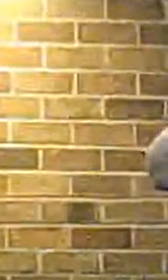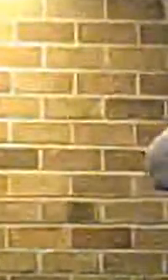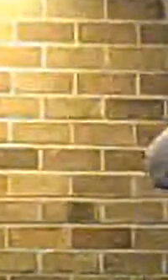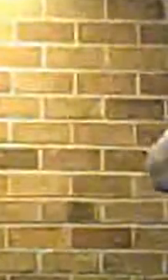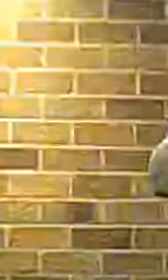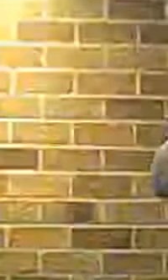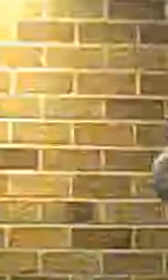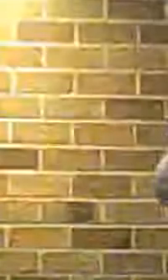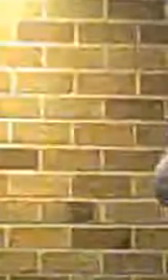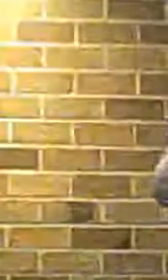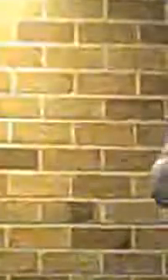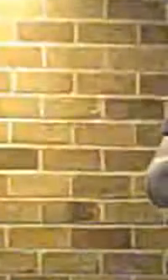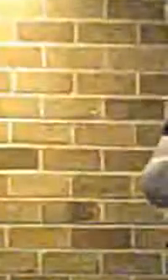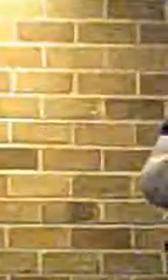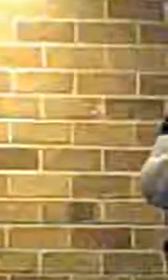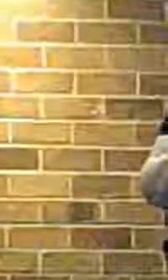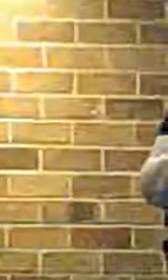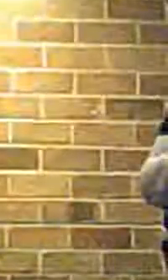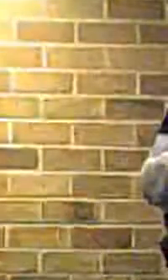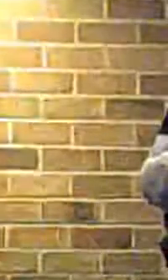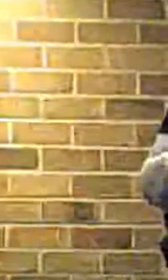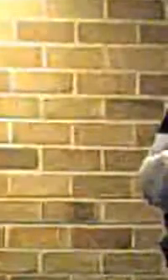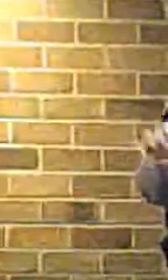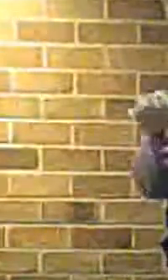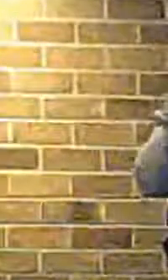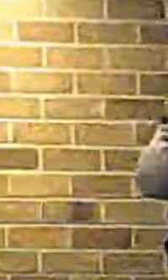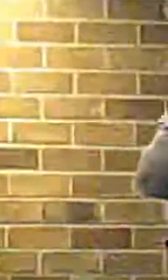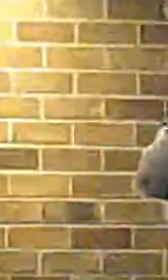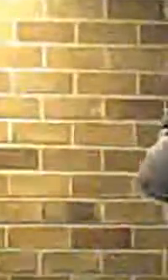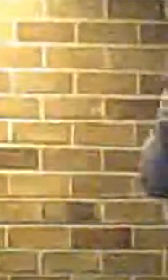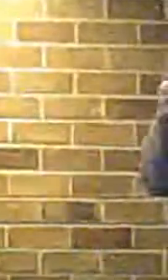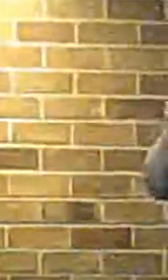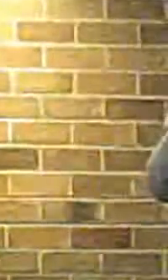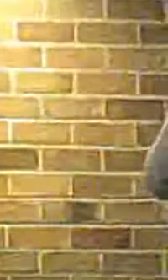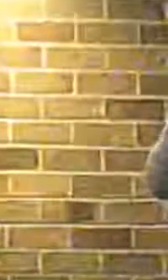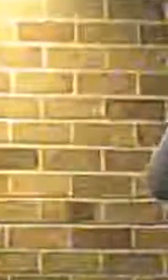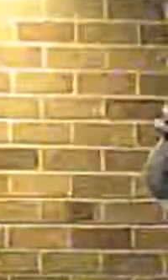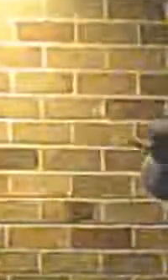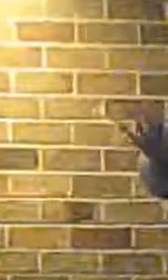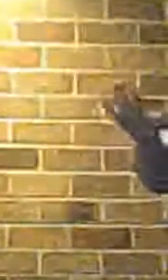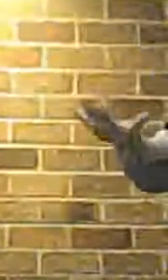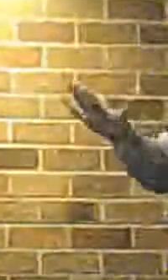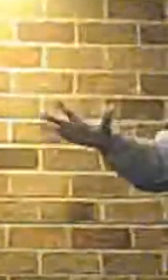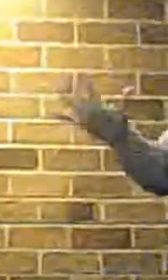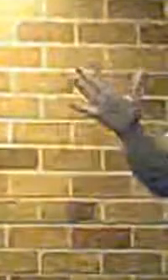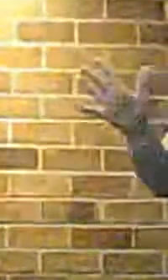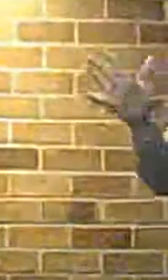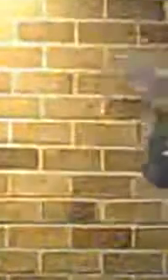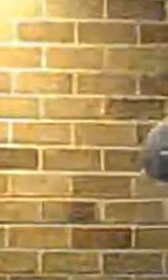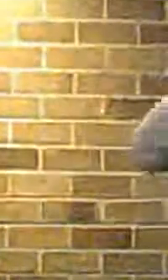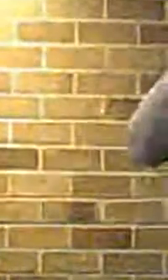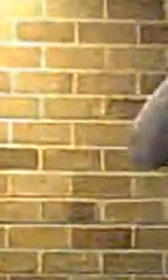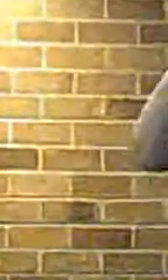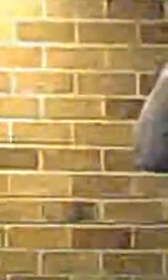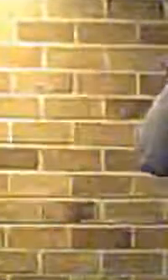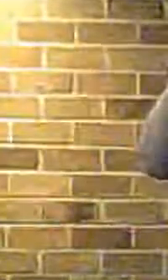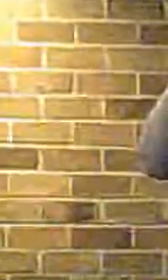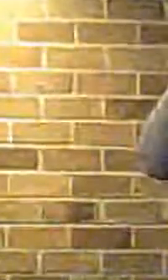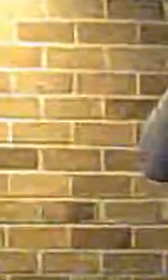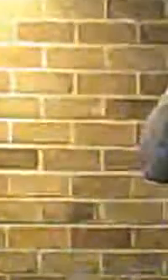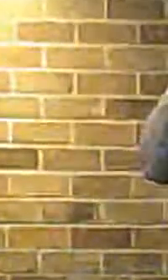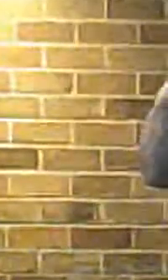you you haven't published yet the value of the the land at west curb in upton and what is that value